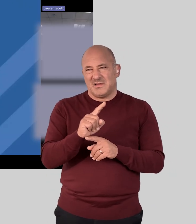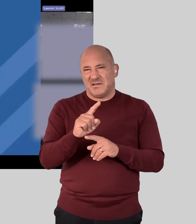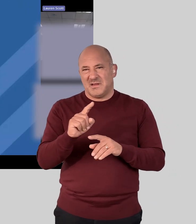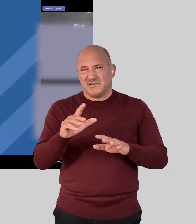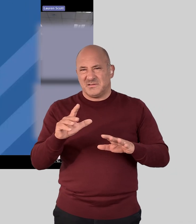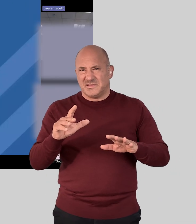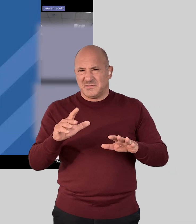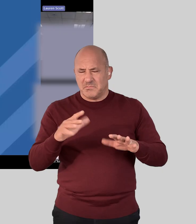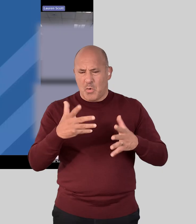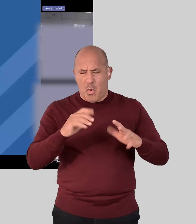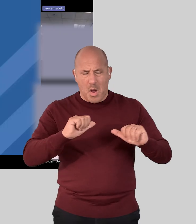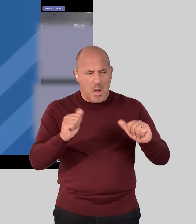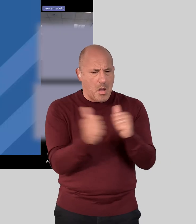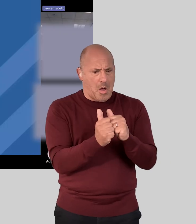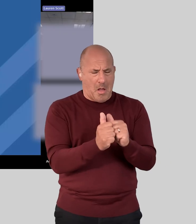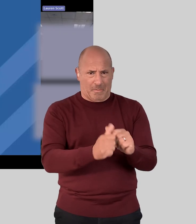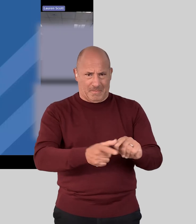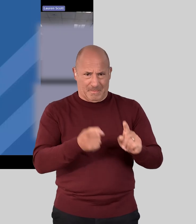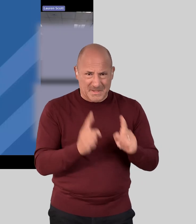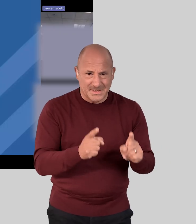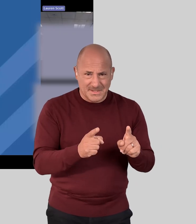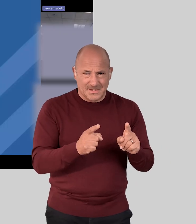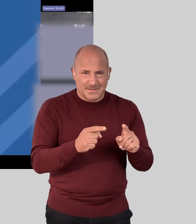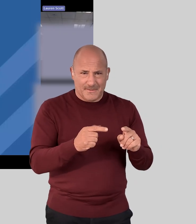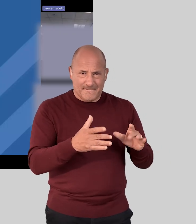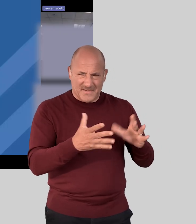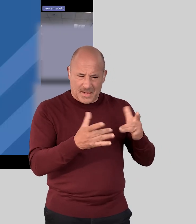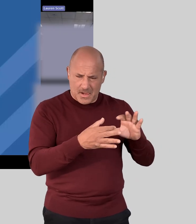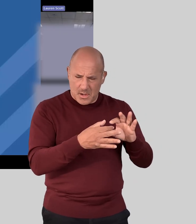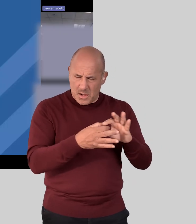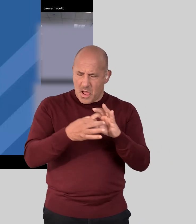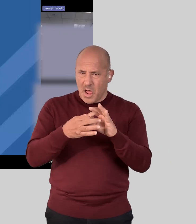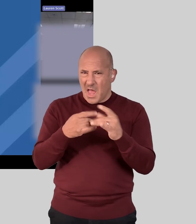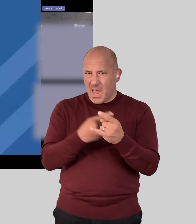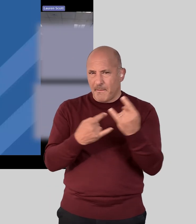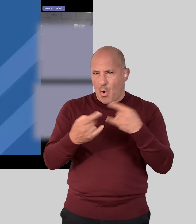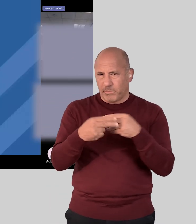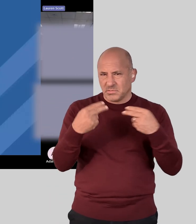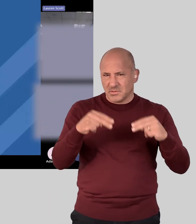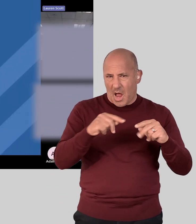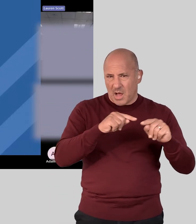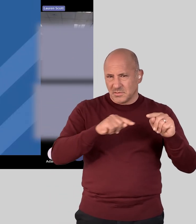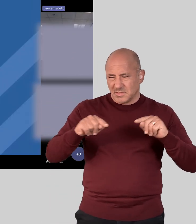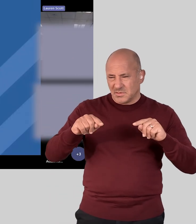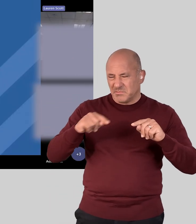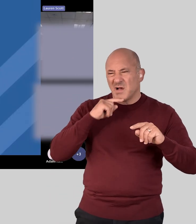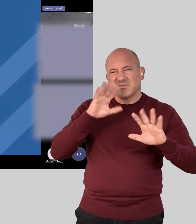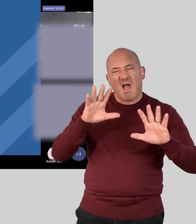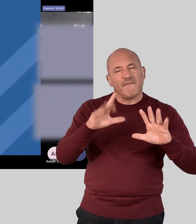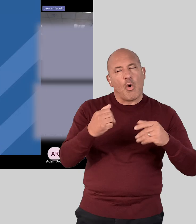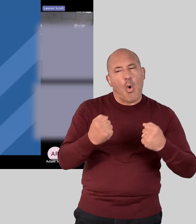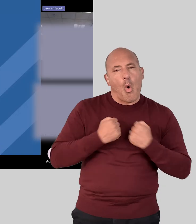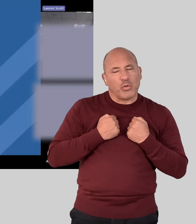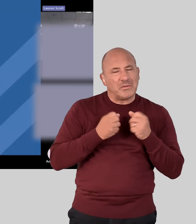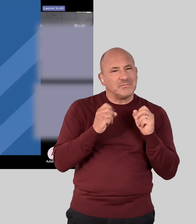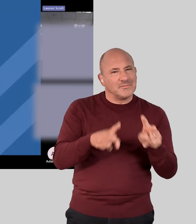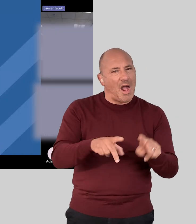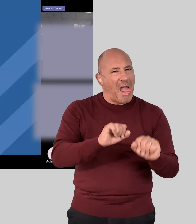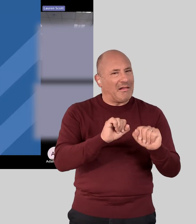then I think later on, after that's more established, it kind of just it feels related to hip hop dance,